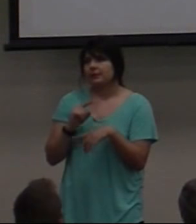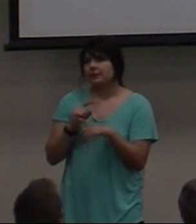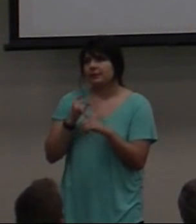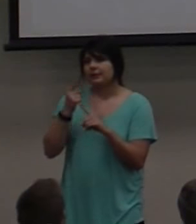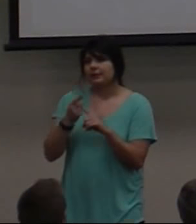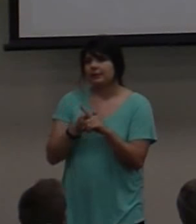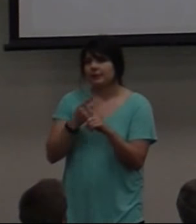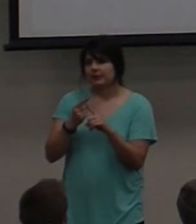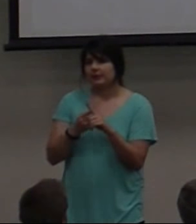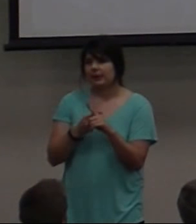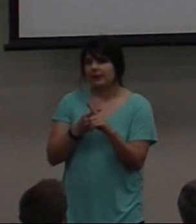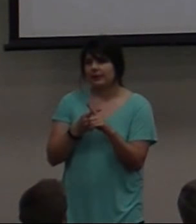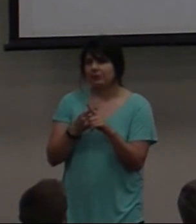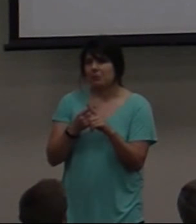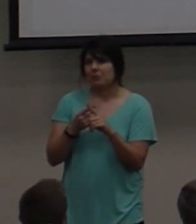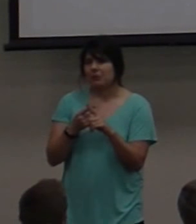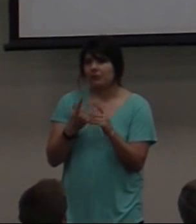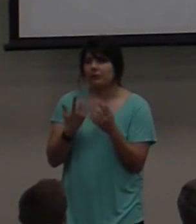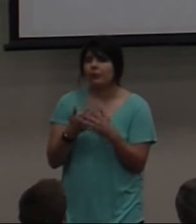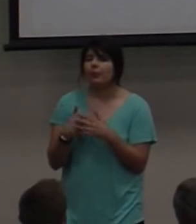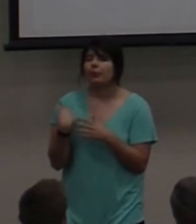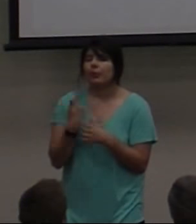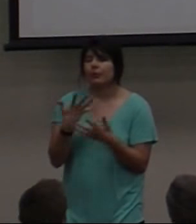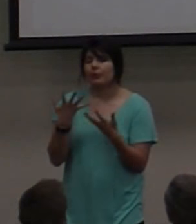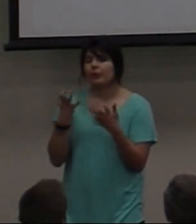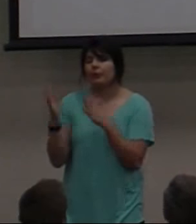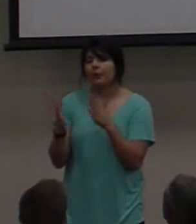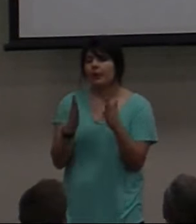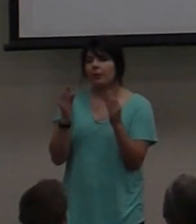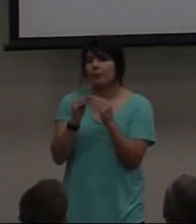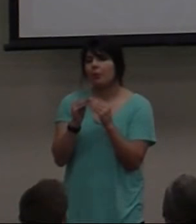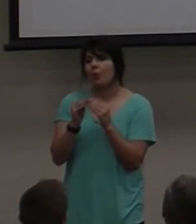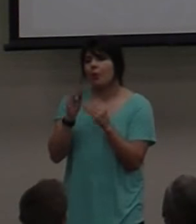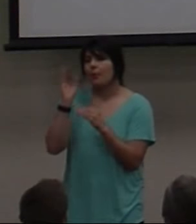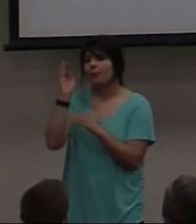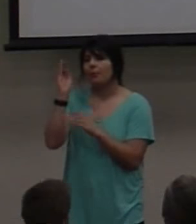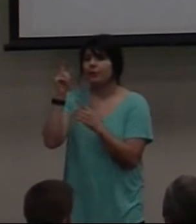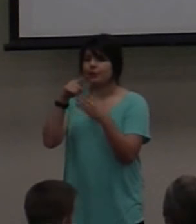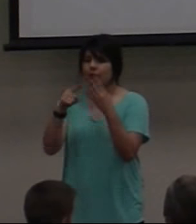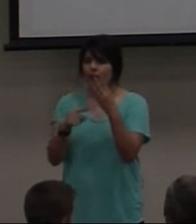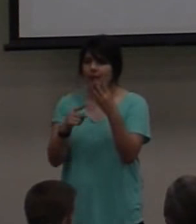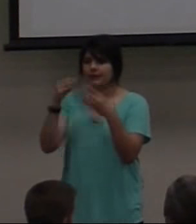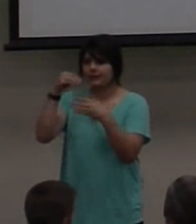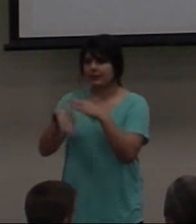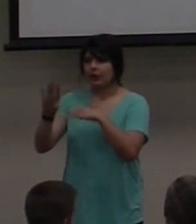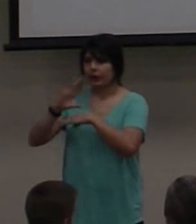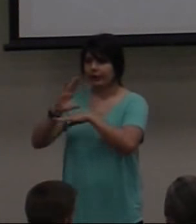we want to plant more preaching points and congregations.